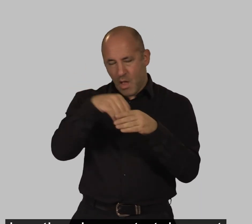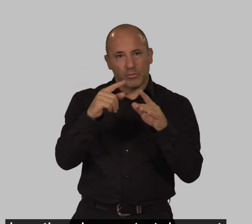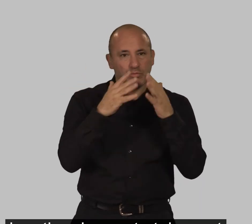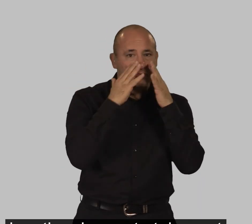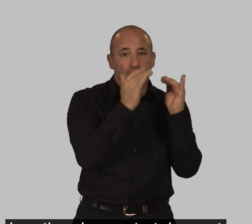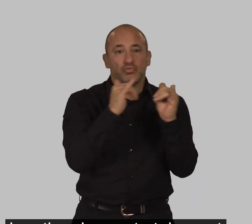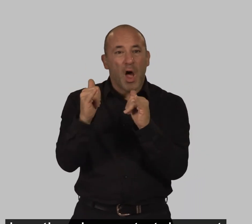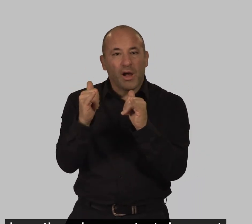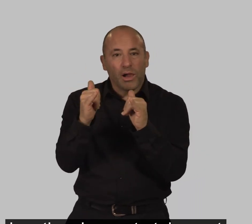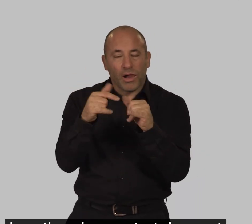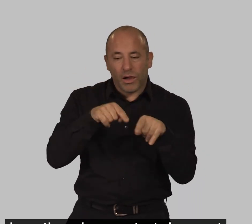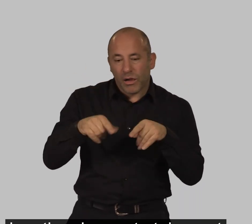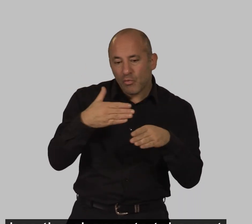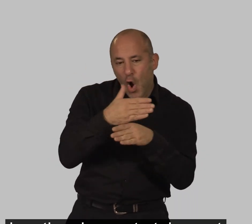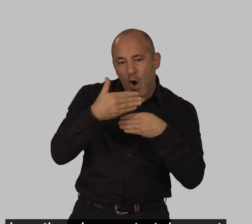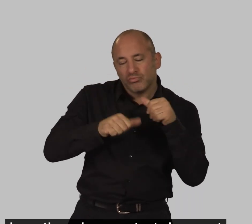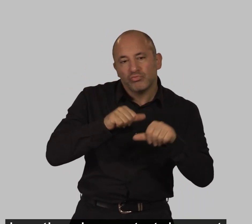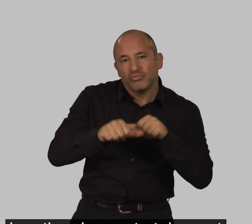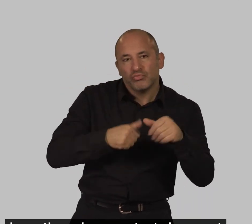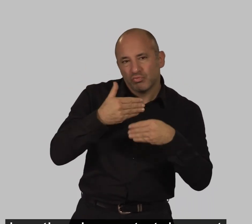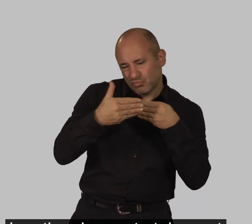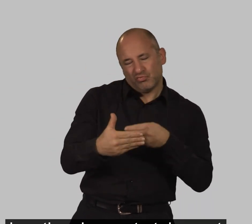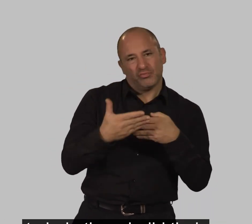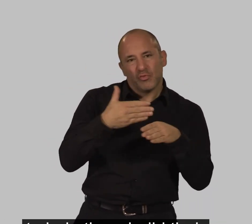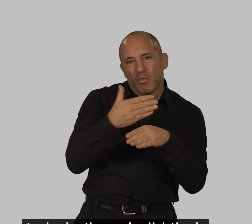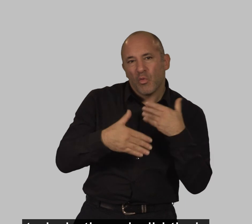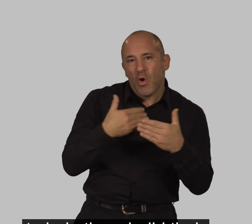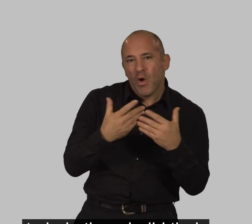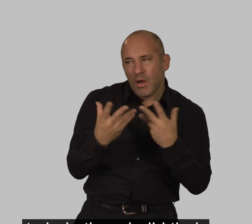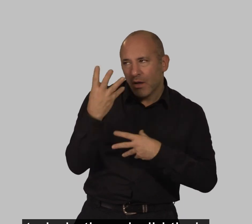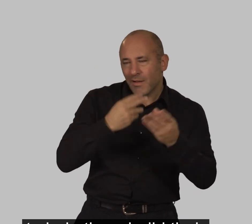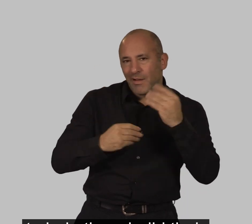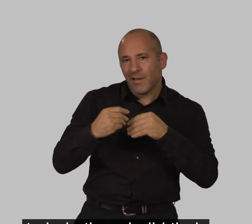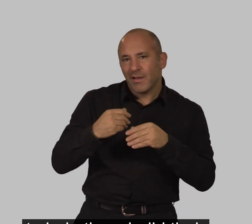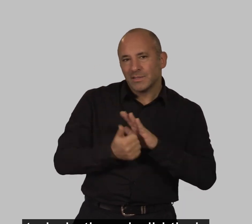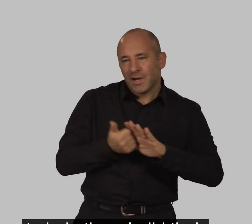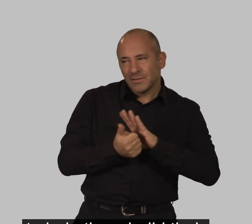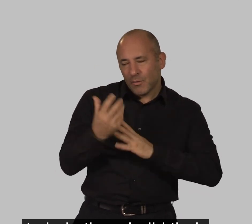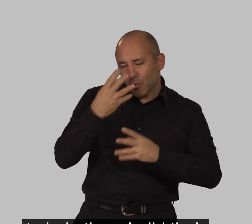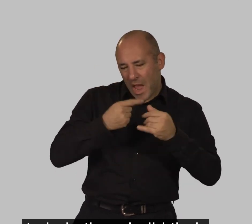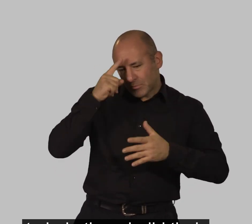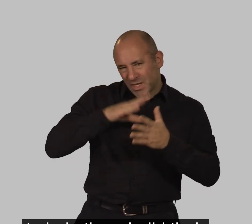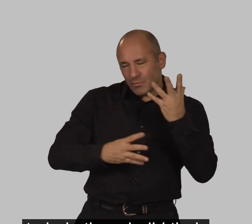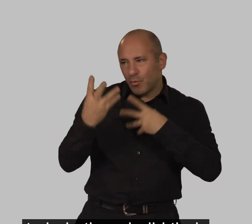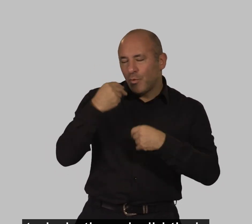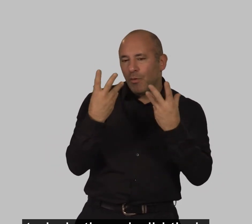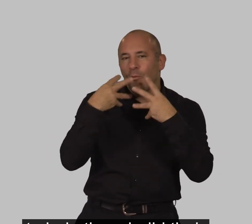the chance to take part in a supported trial period at work to help them build their work